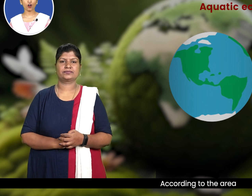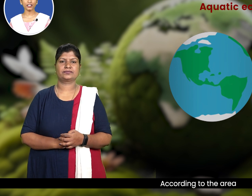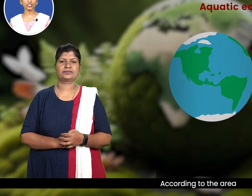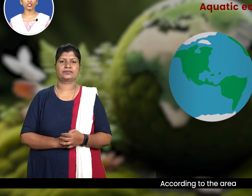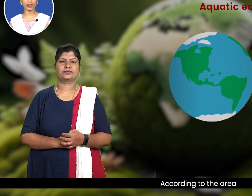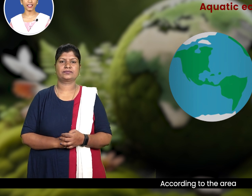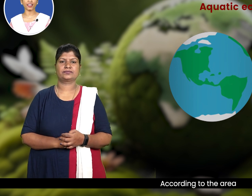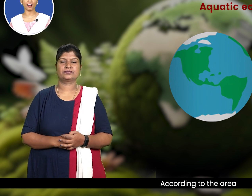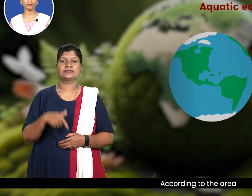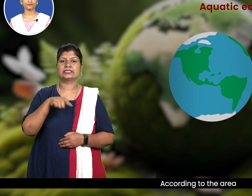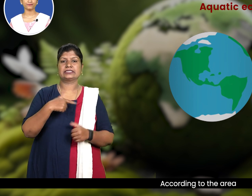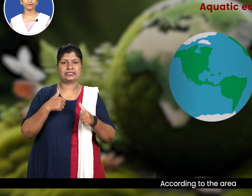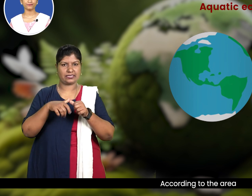According to the area,